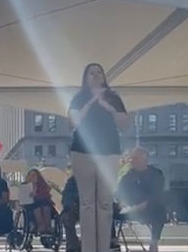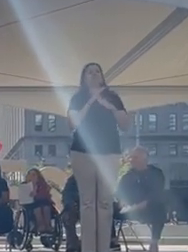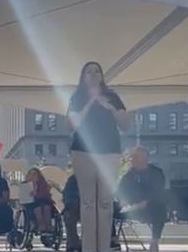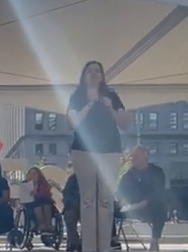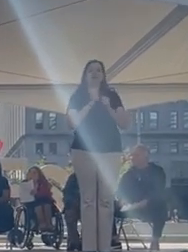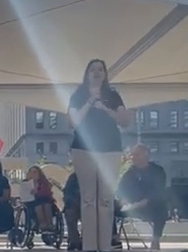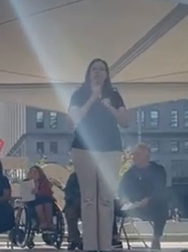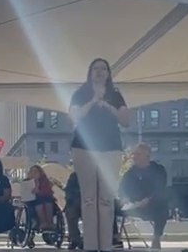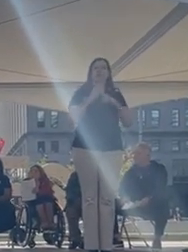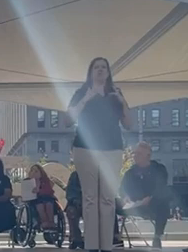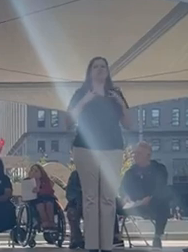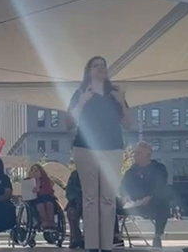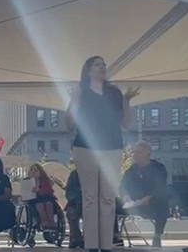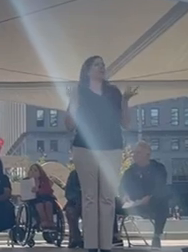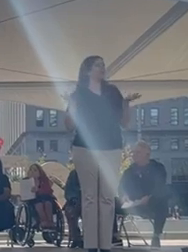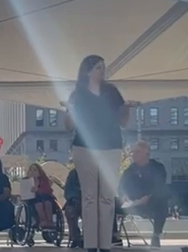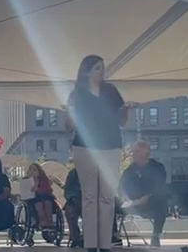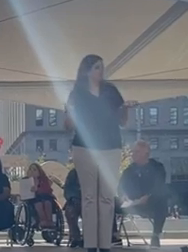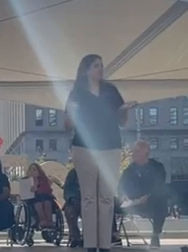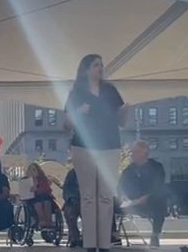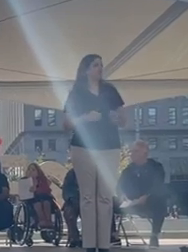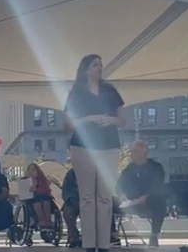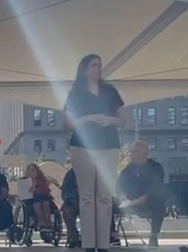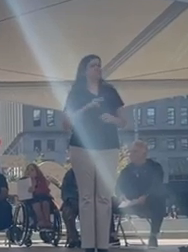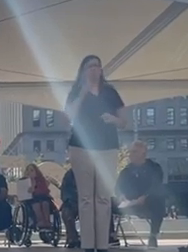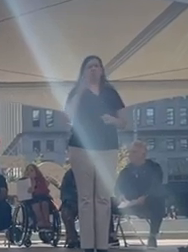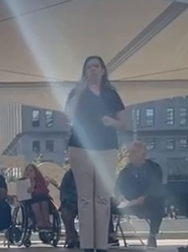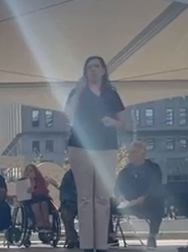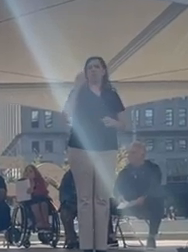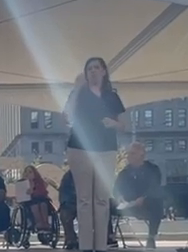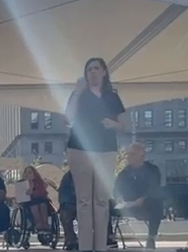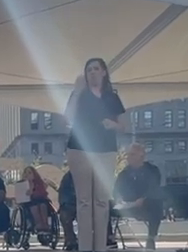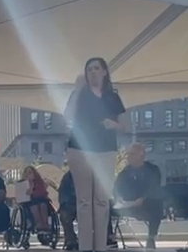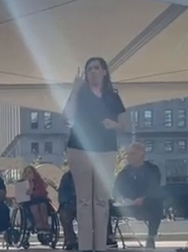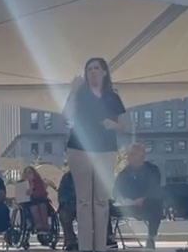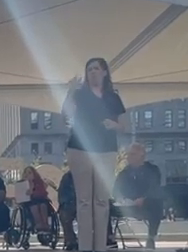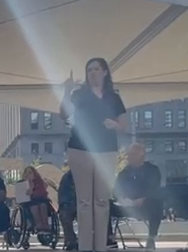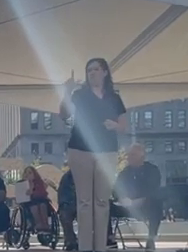event was at Wade Oval Wednesday.